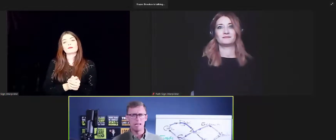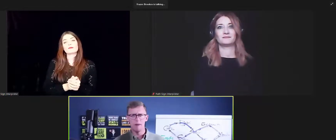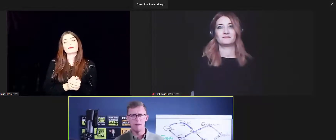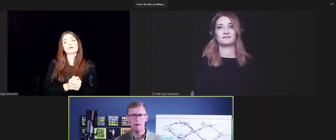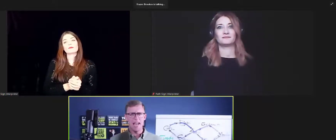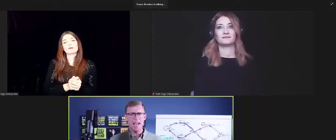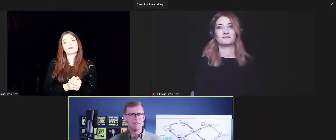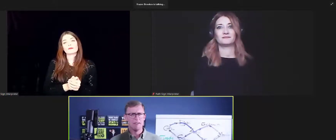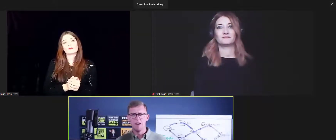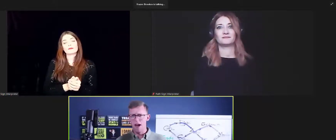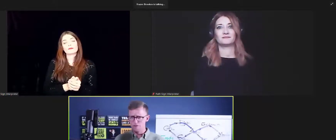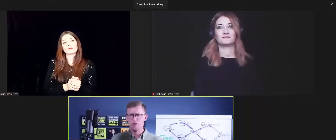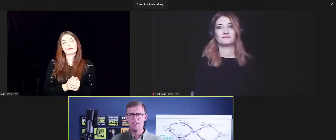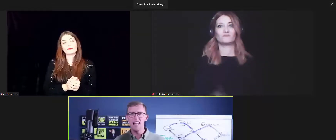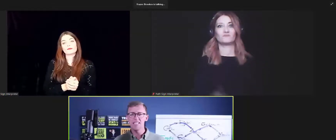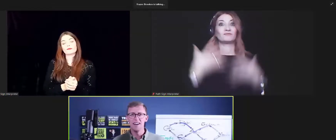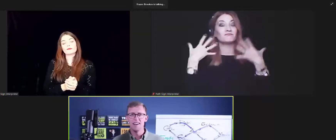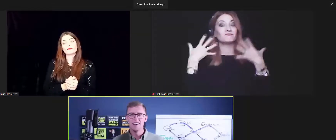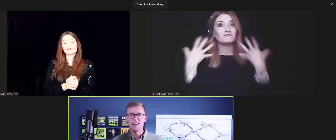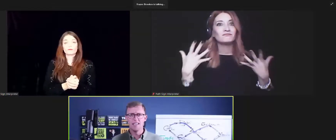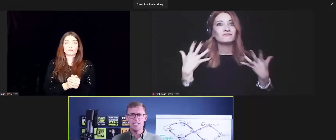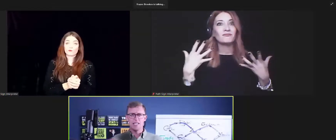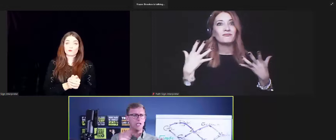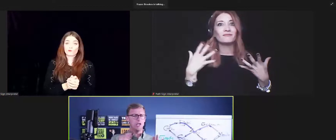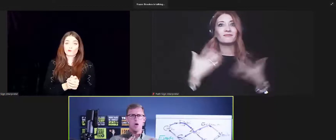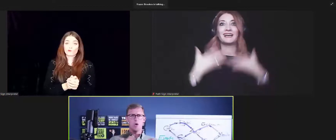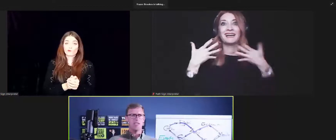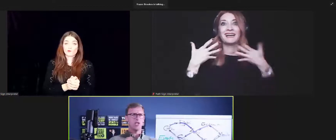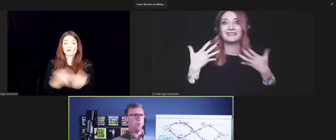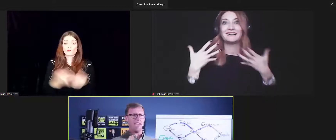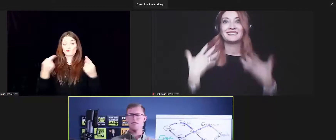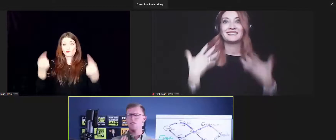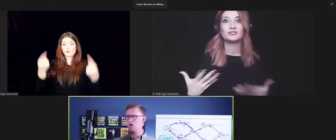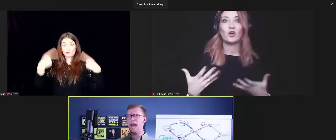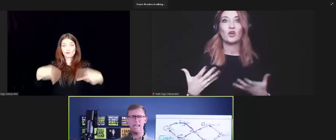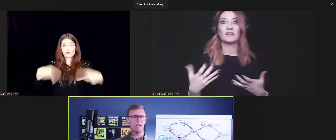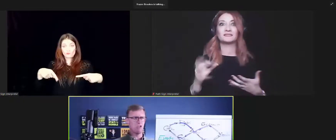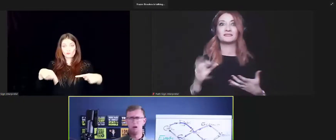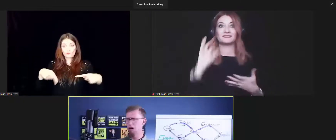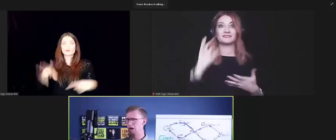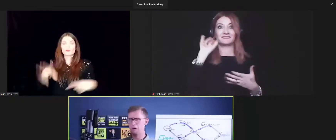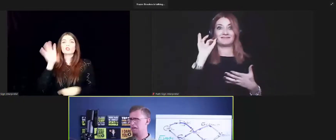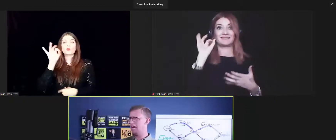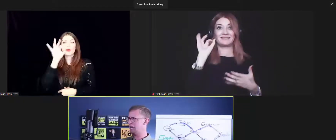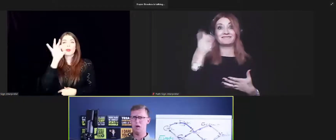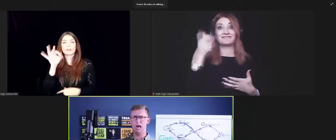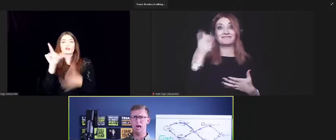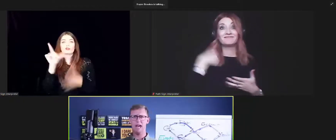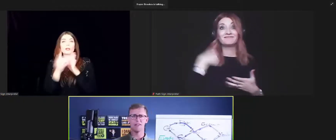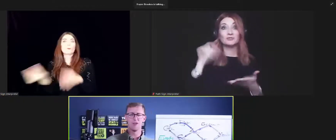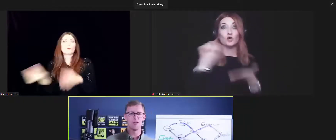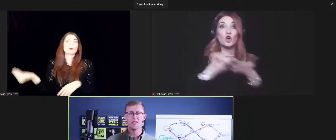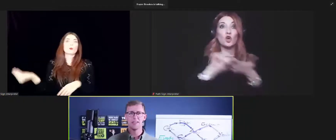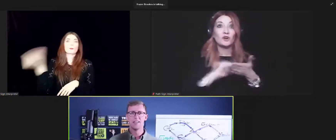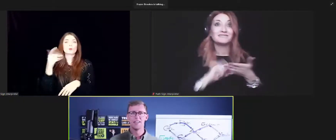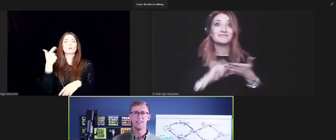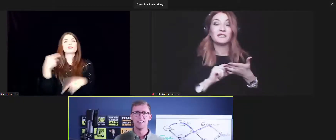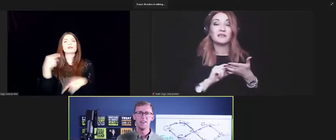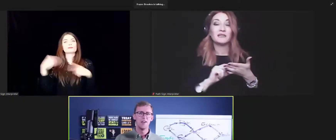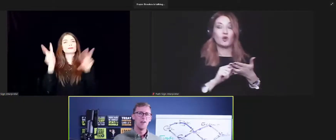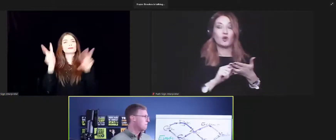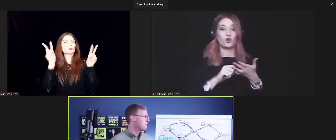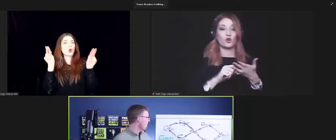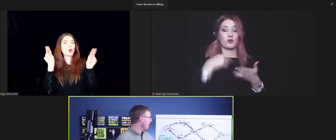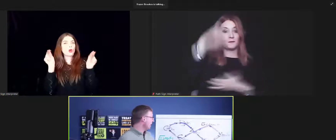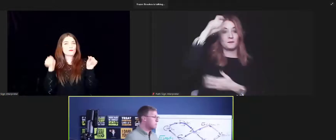spelling my name every other letter. This is new. This is weird. It's change. Oh, I don't like change.